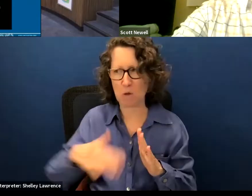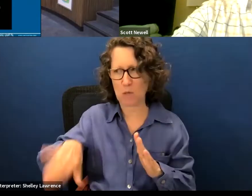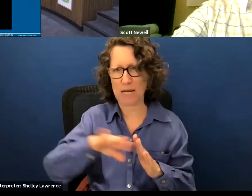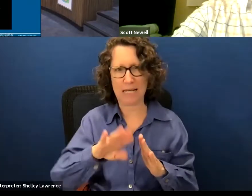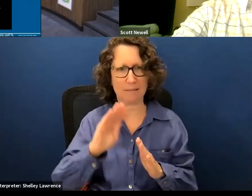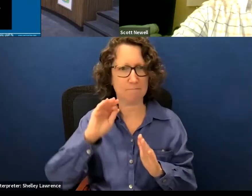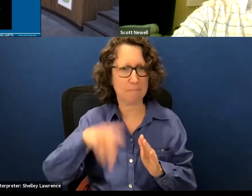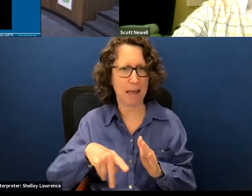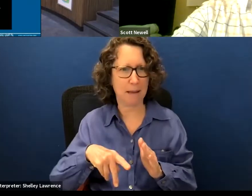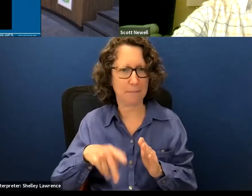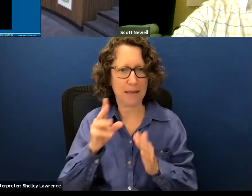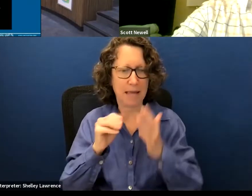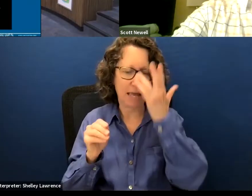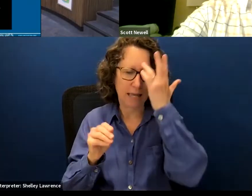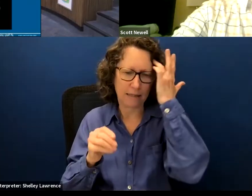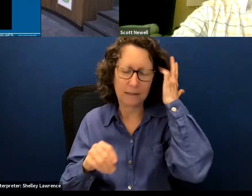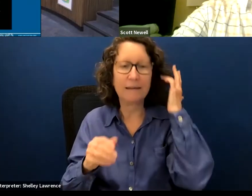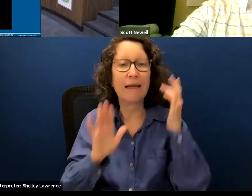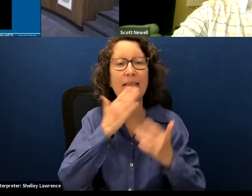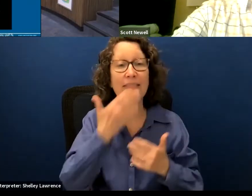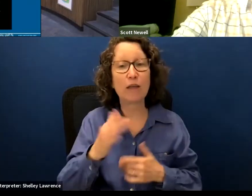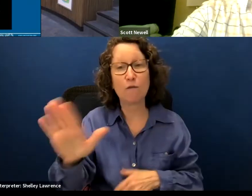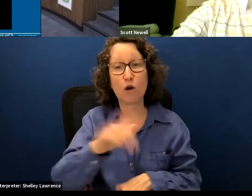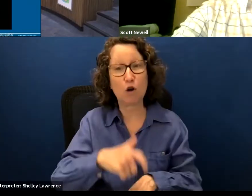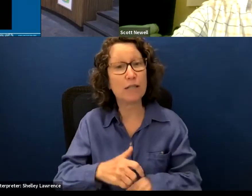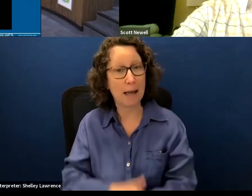map, and I thank you for your time.